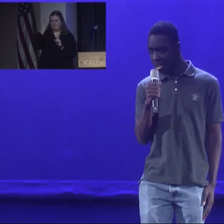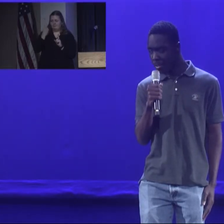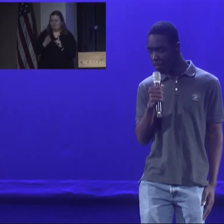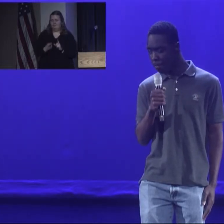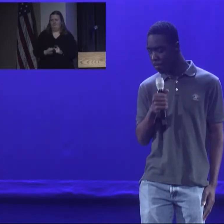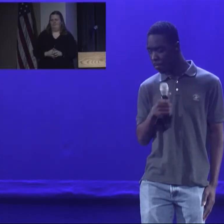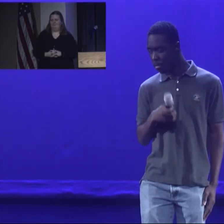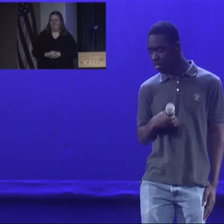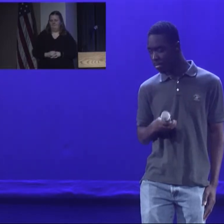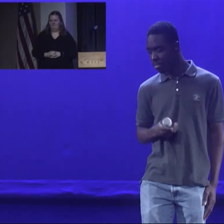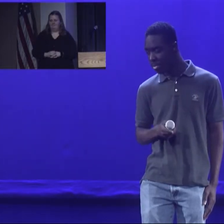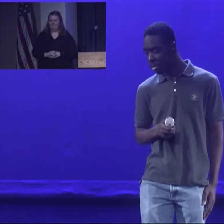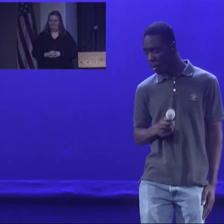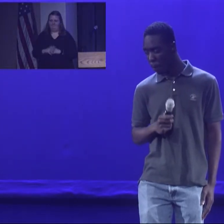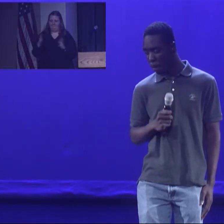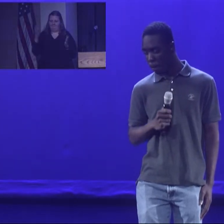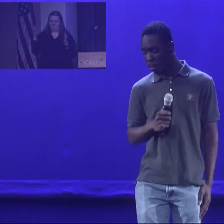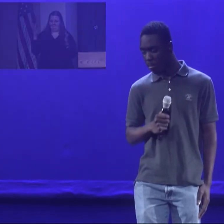reason.